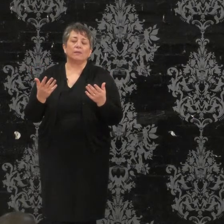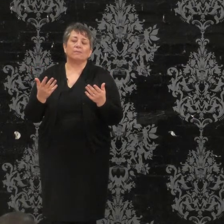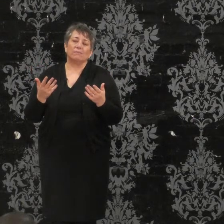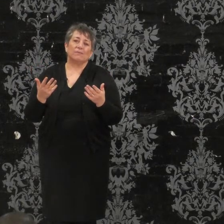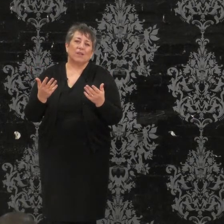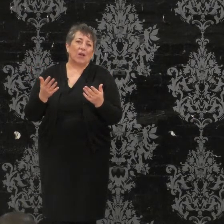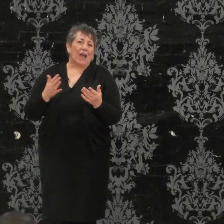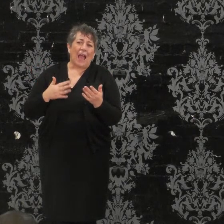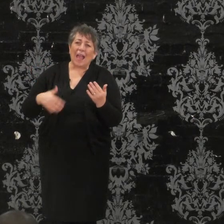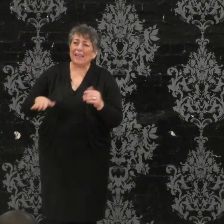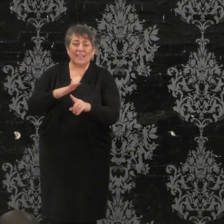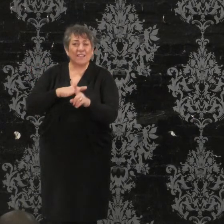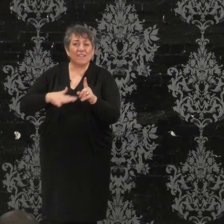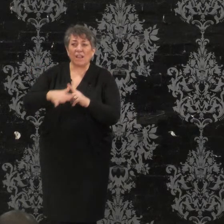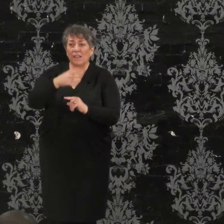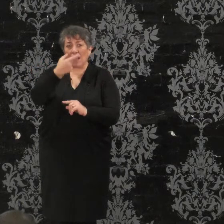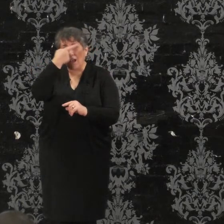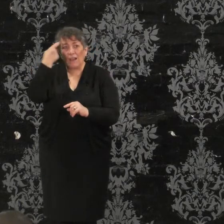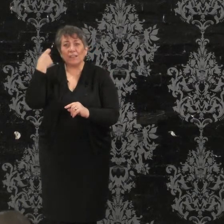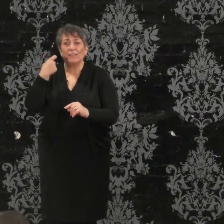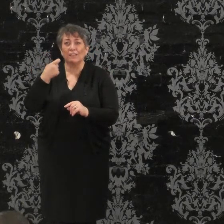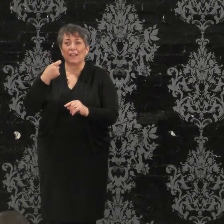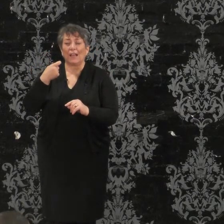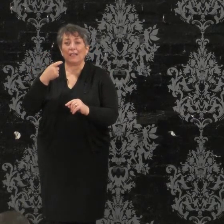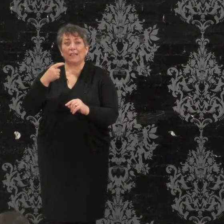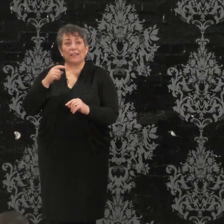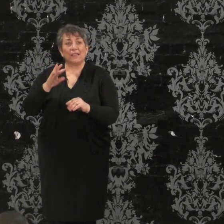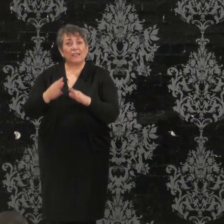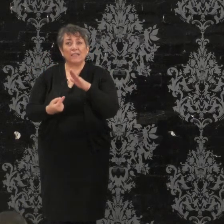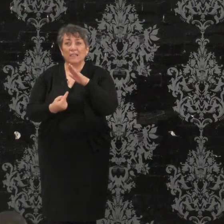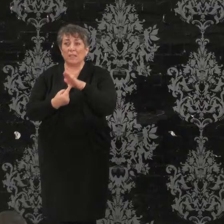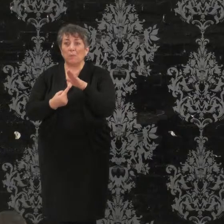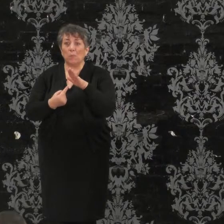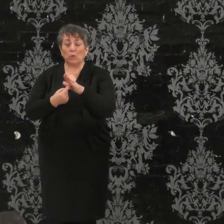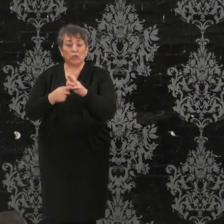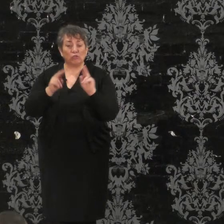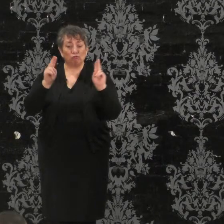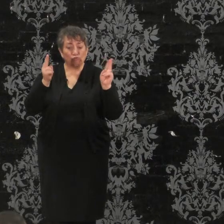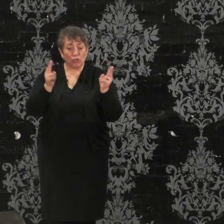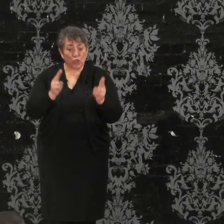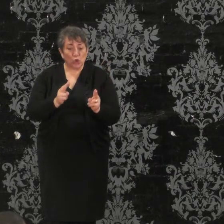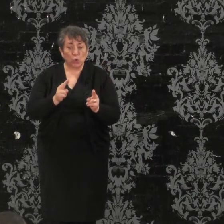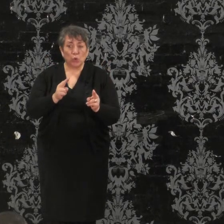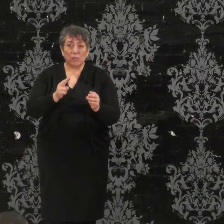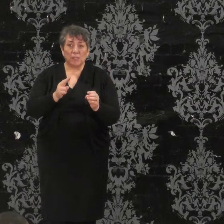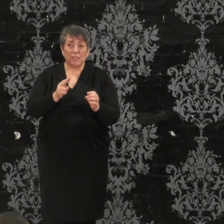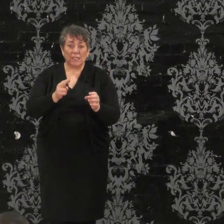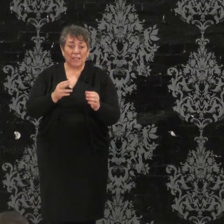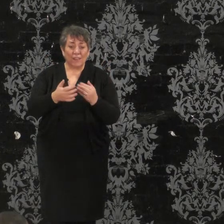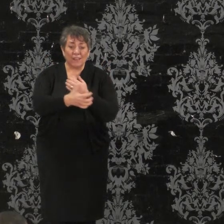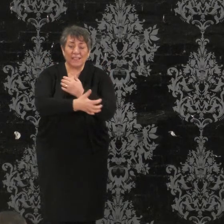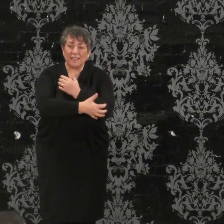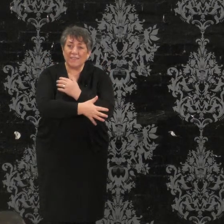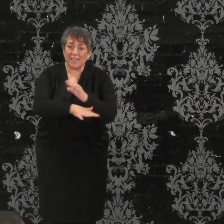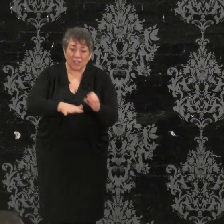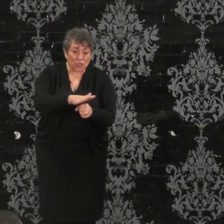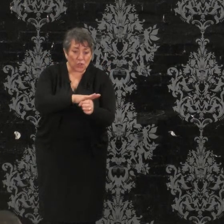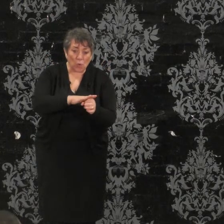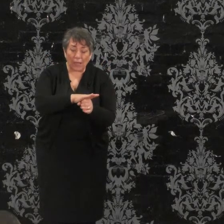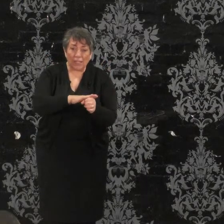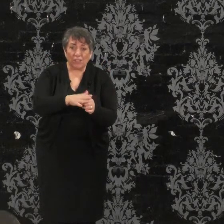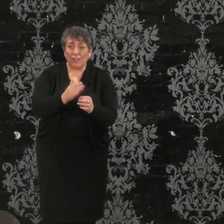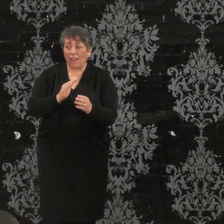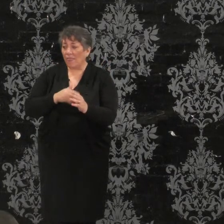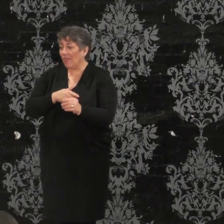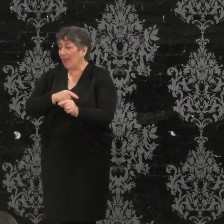the conditions that allow criminality to thrive, to provide positive opportunities for young